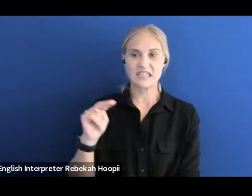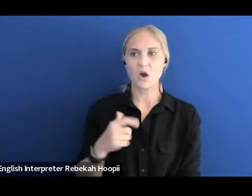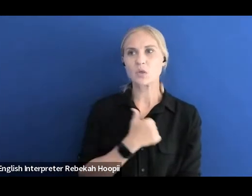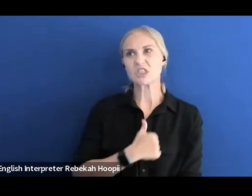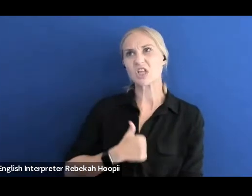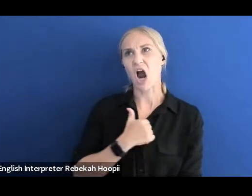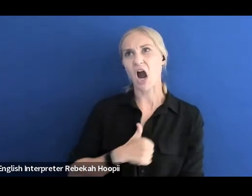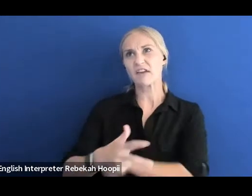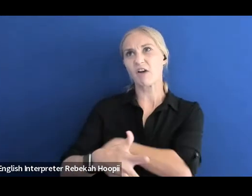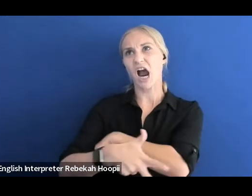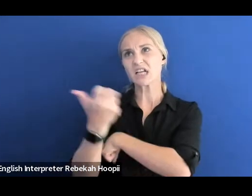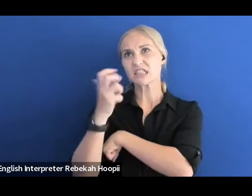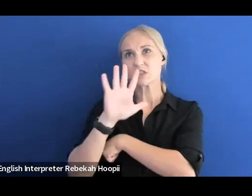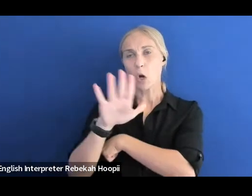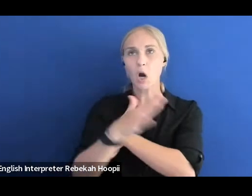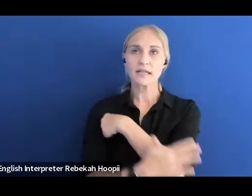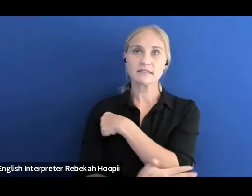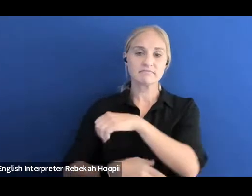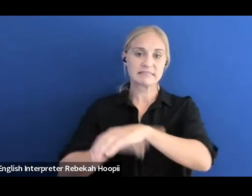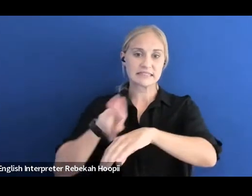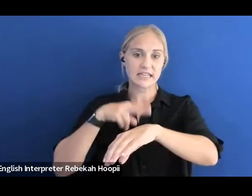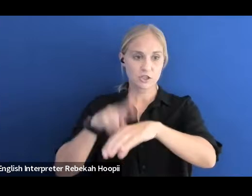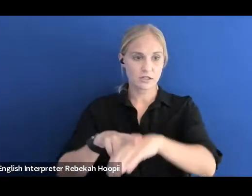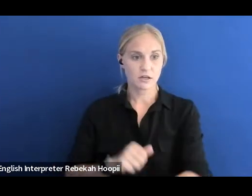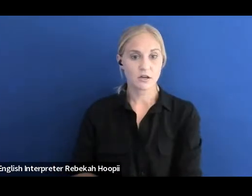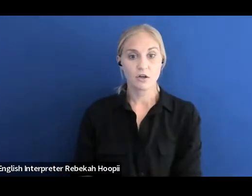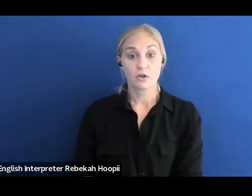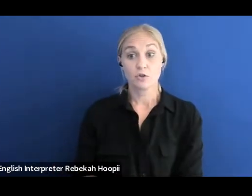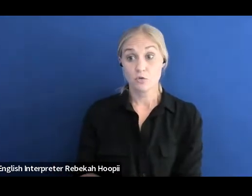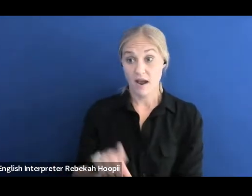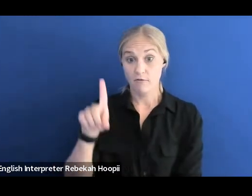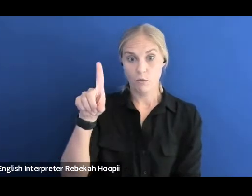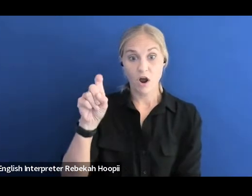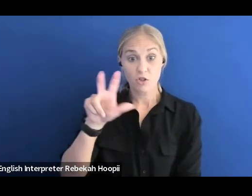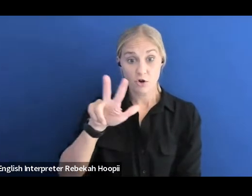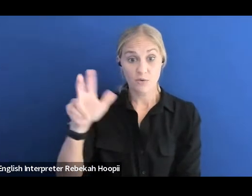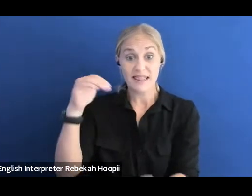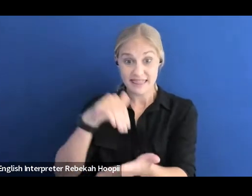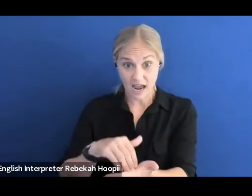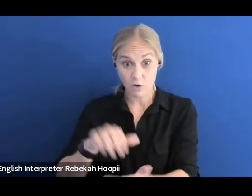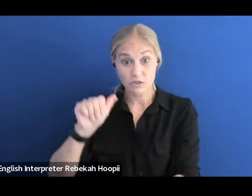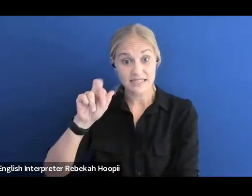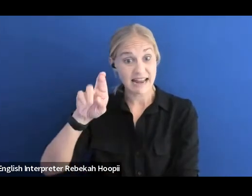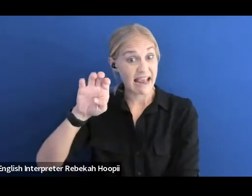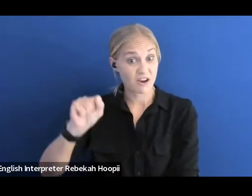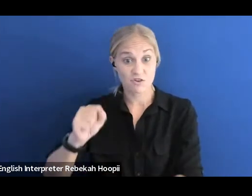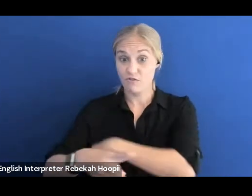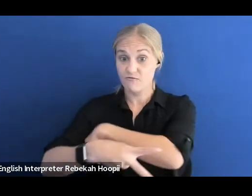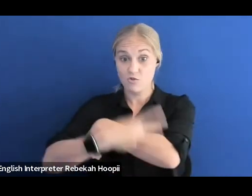You have 133,000 acres of stolen land, plus everything else.